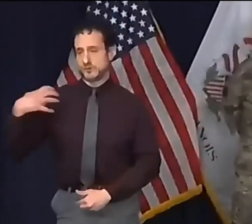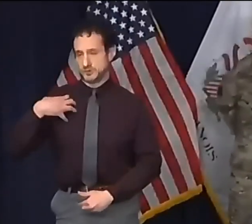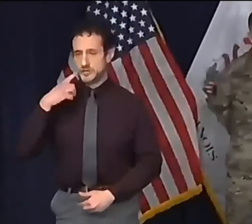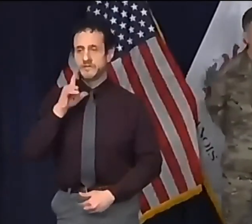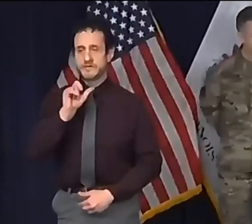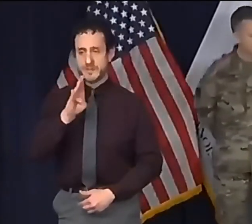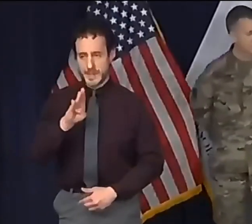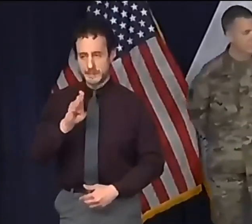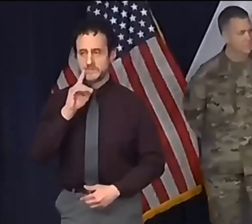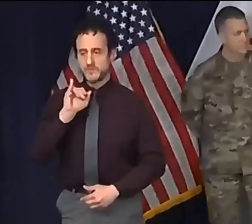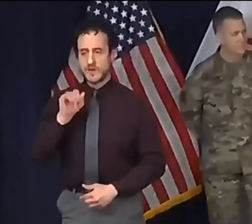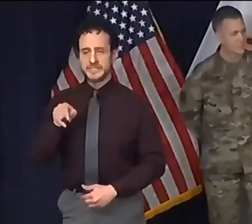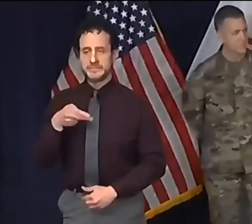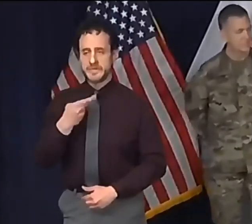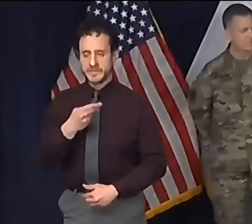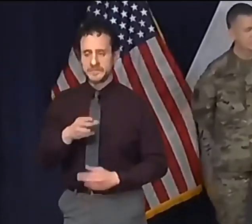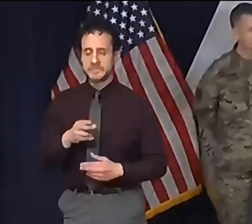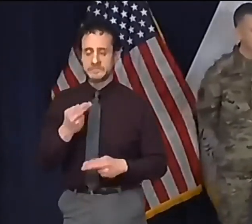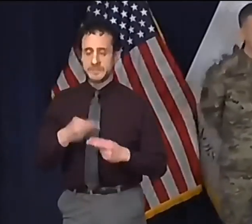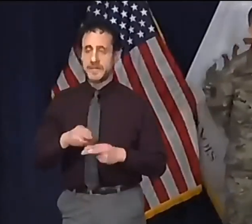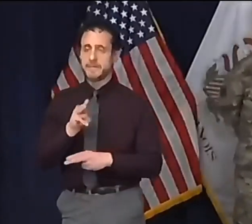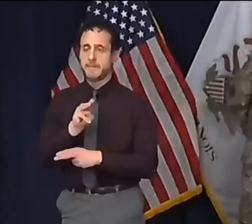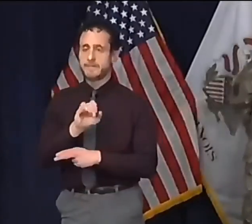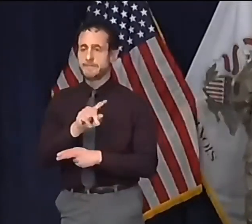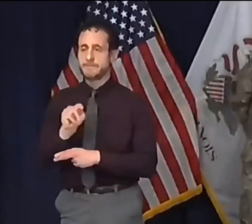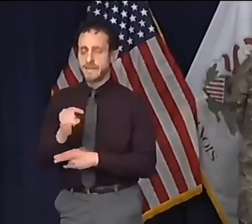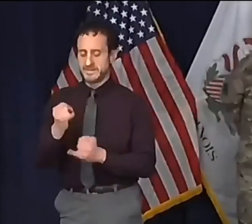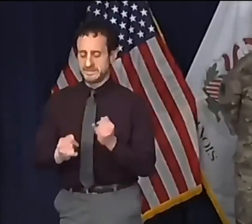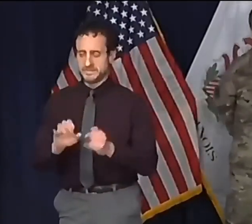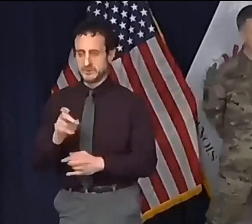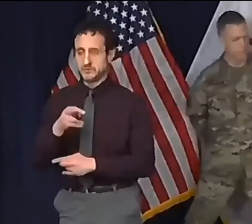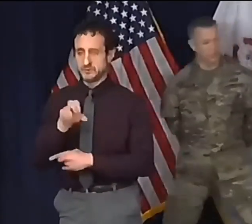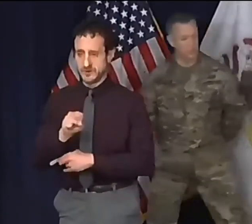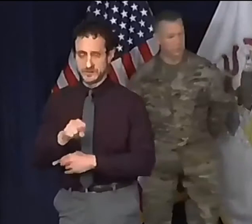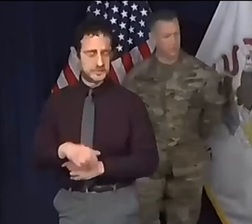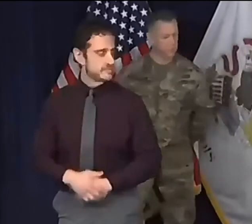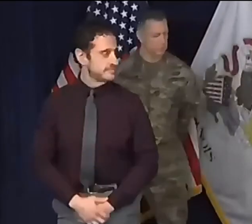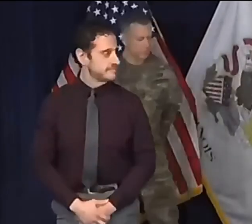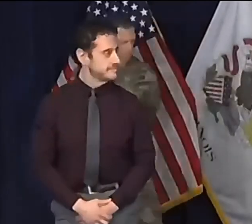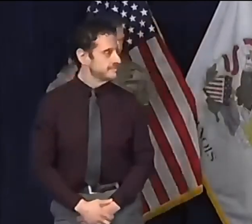for IDPH, Mr. Matt Charles. Sorry.